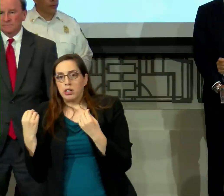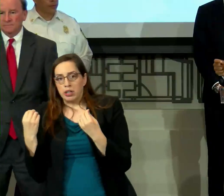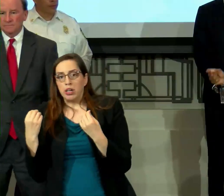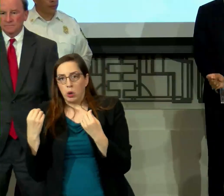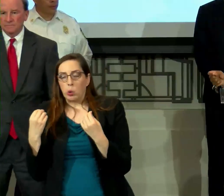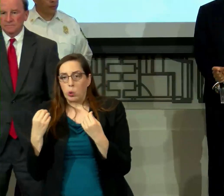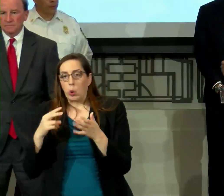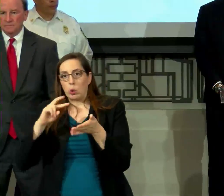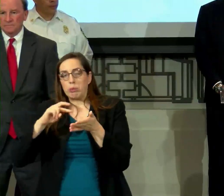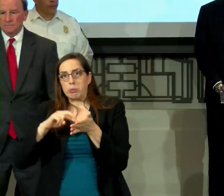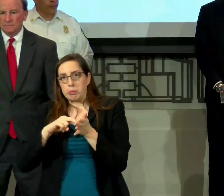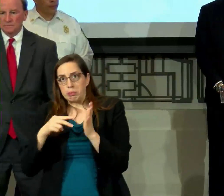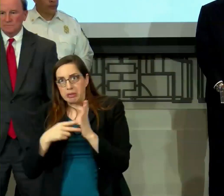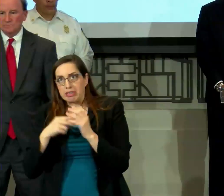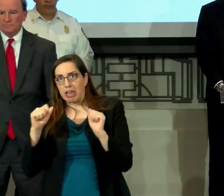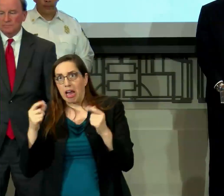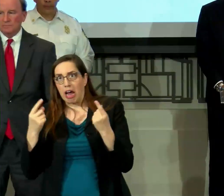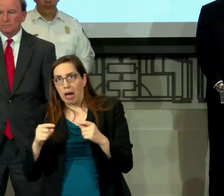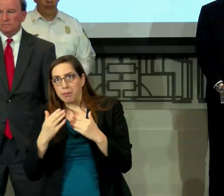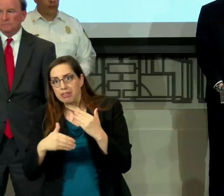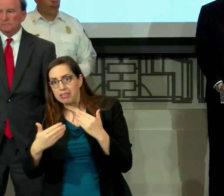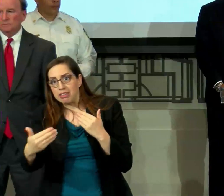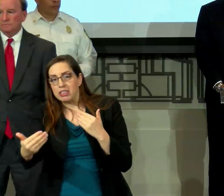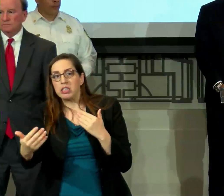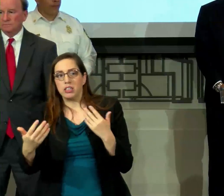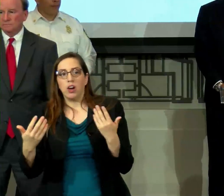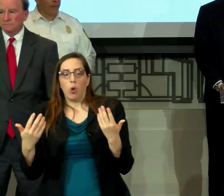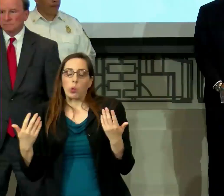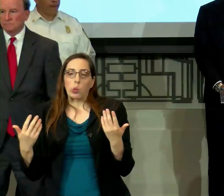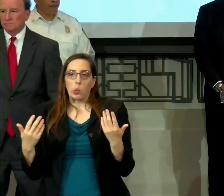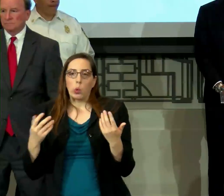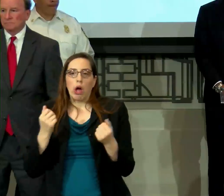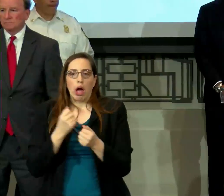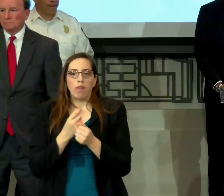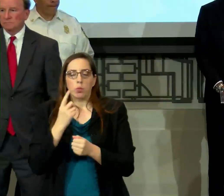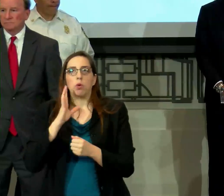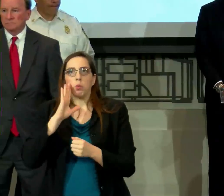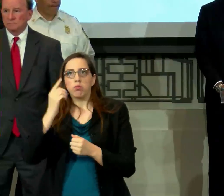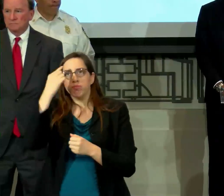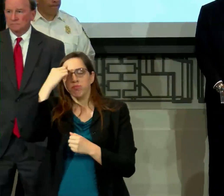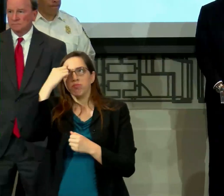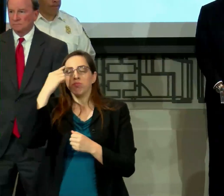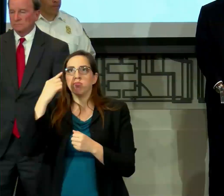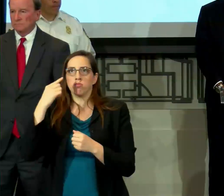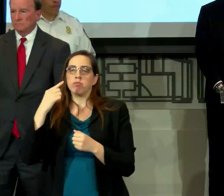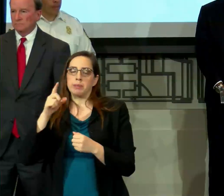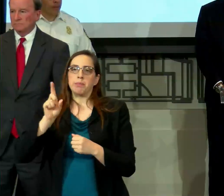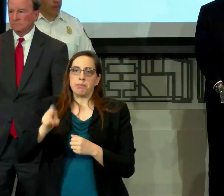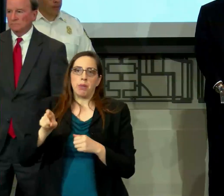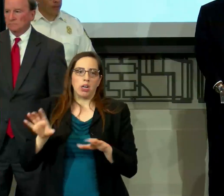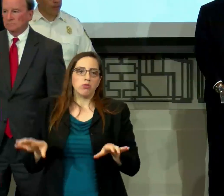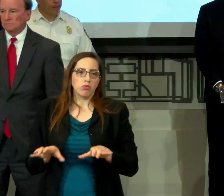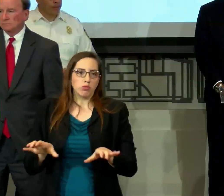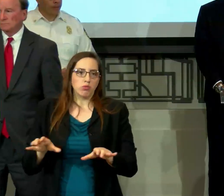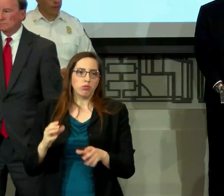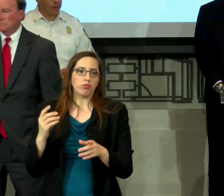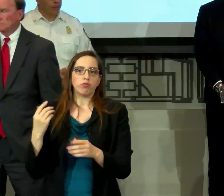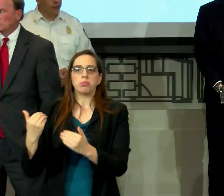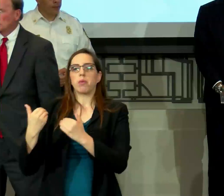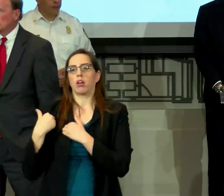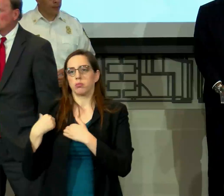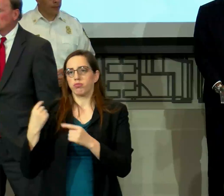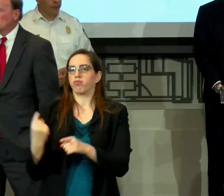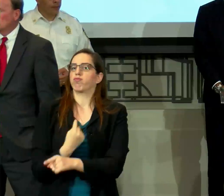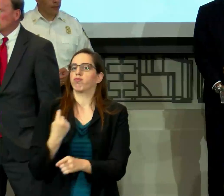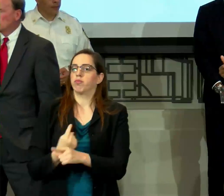the implications, that everyone will take a very responsible approach and recognizing that if we